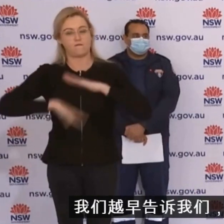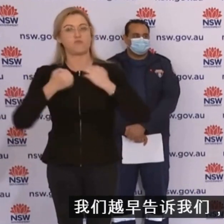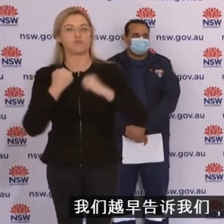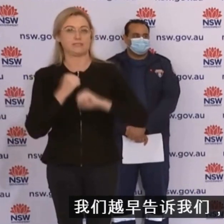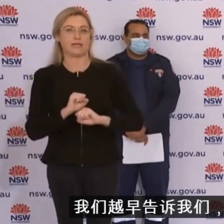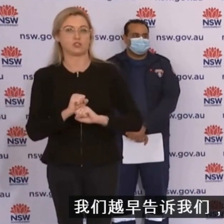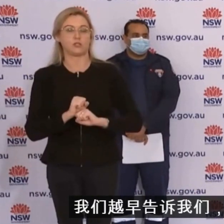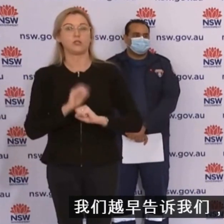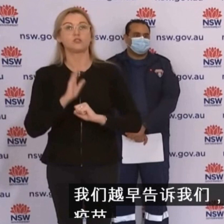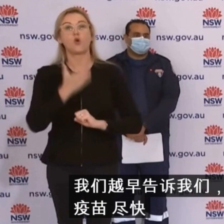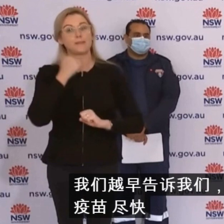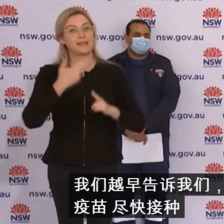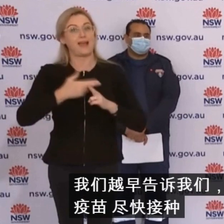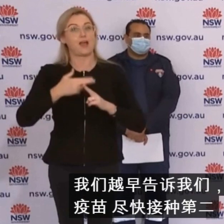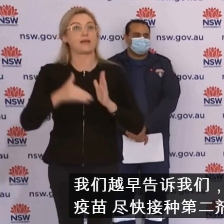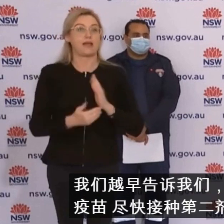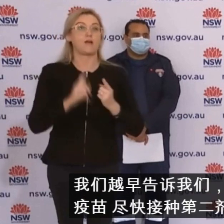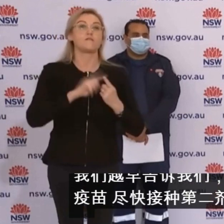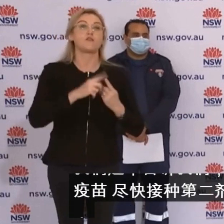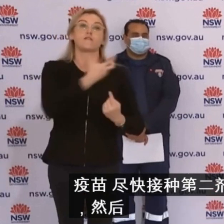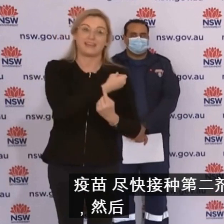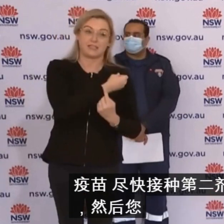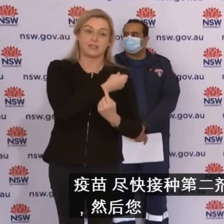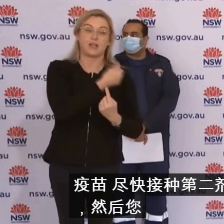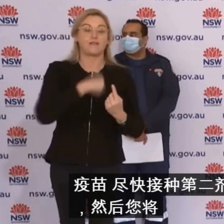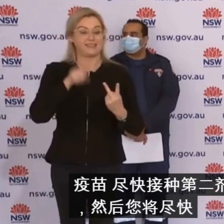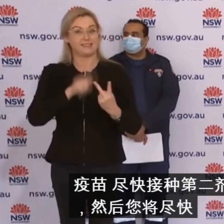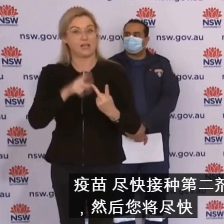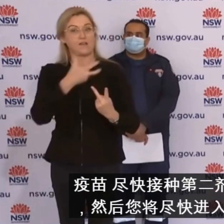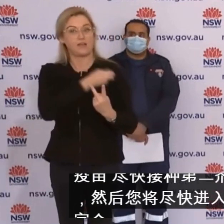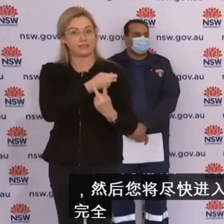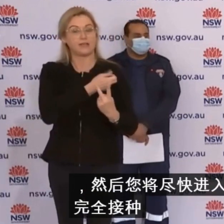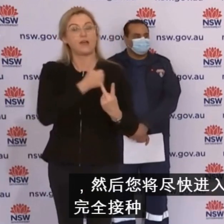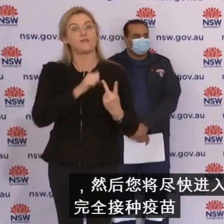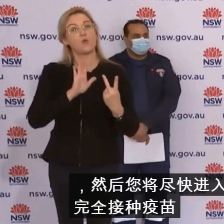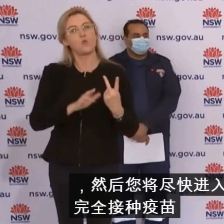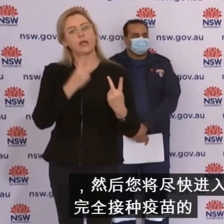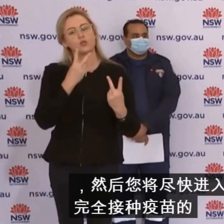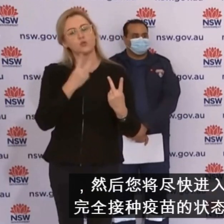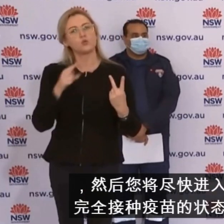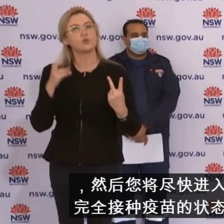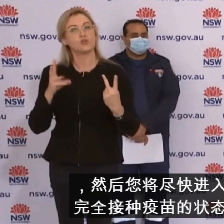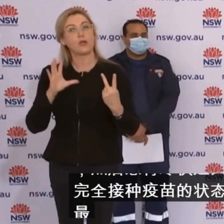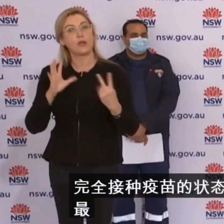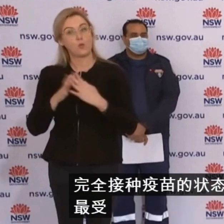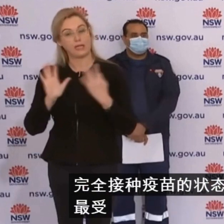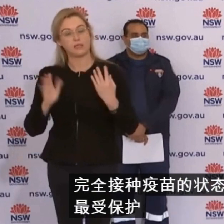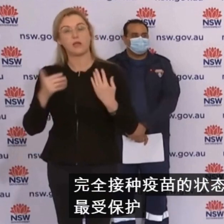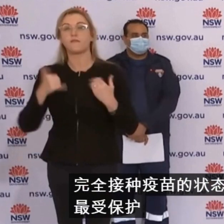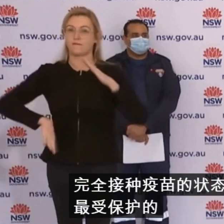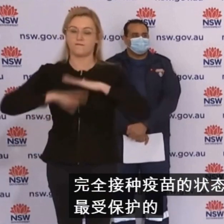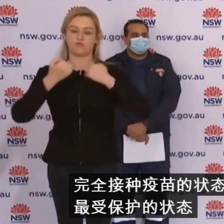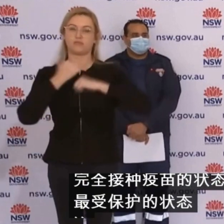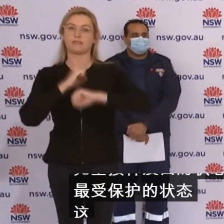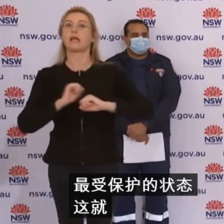don't delay, get vaccinated, get your second vaccine as soon as possible, and then you'll get to that fully vaccinated state and that most highly protected